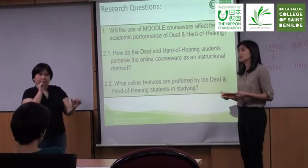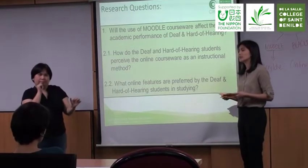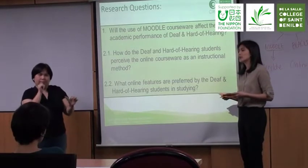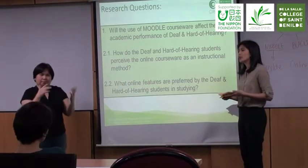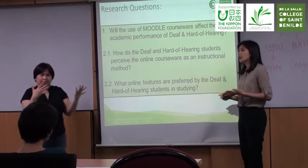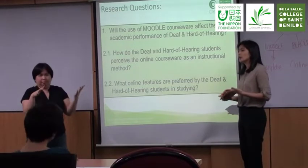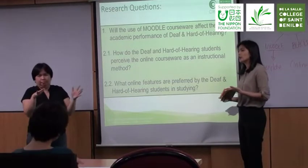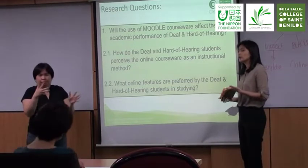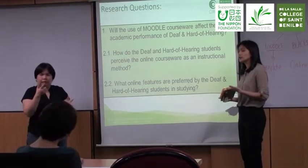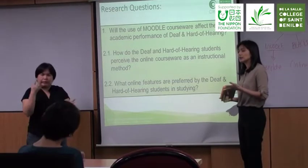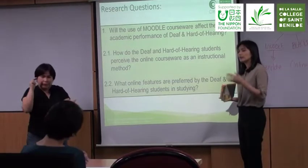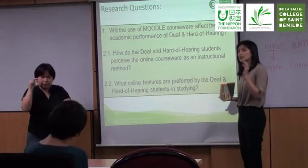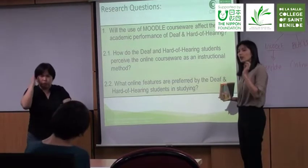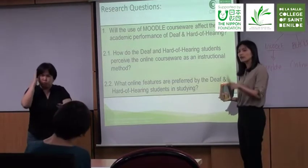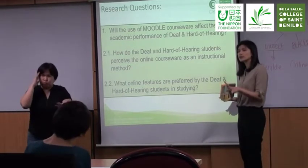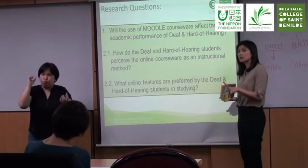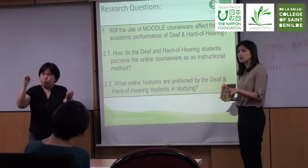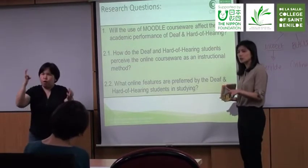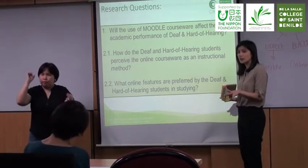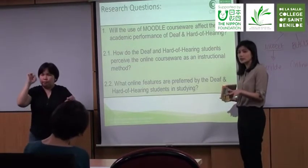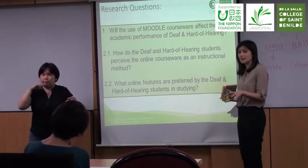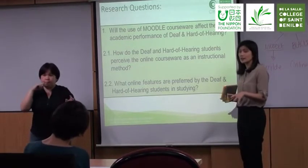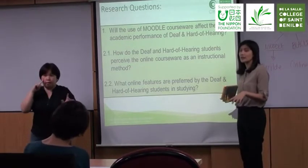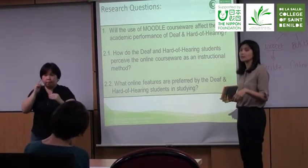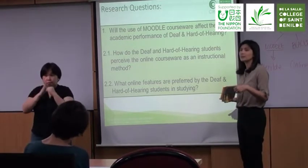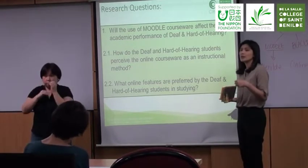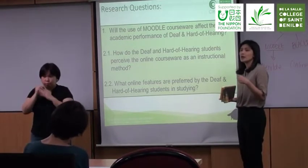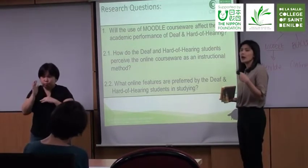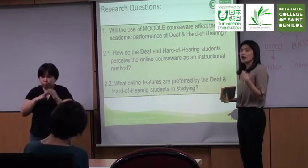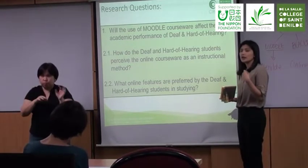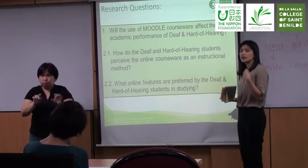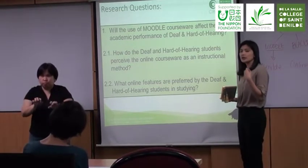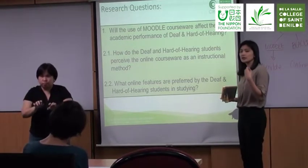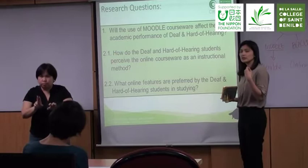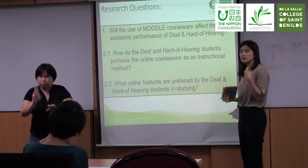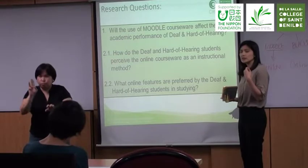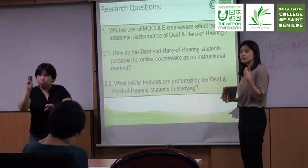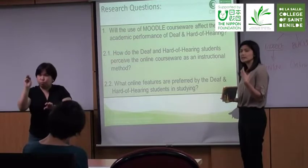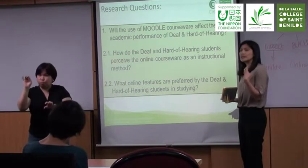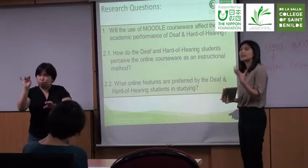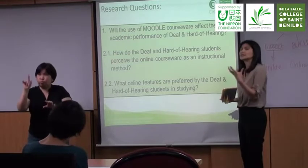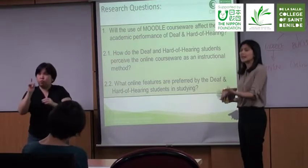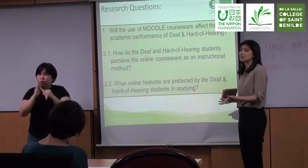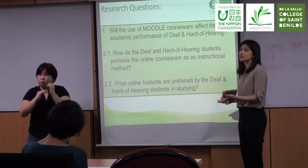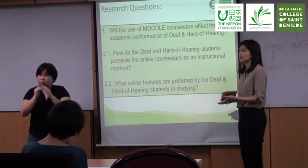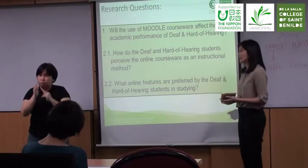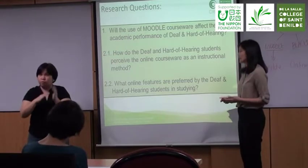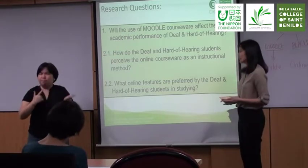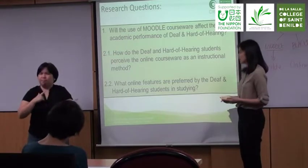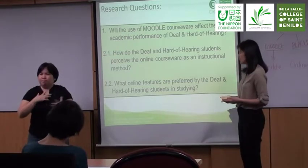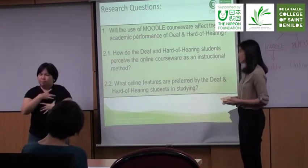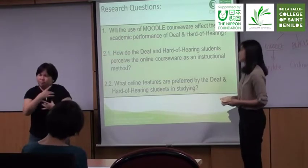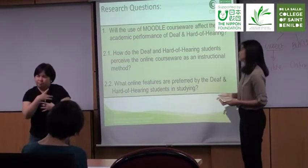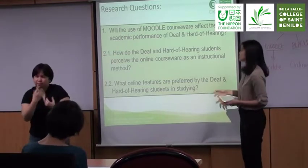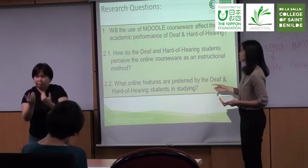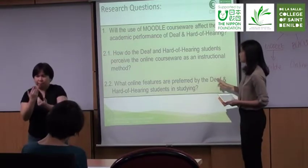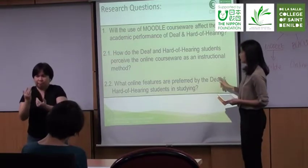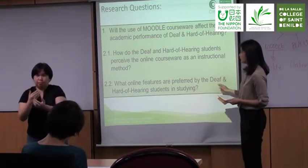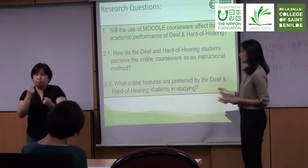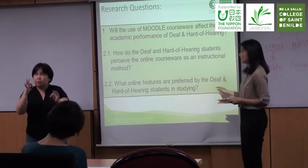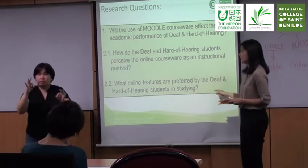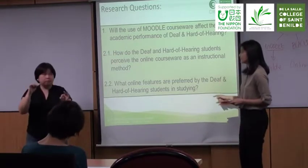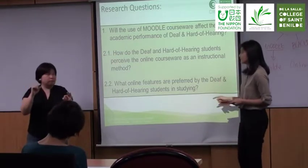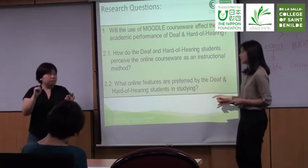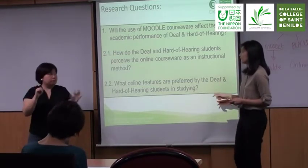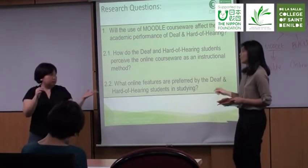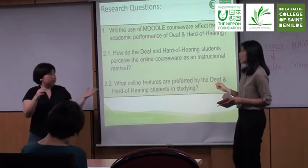that because we all know that if they're comfortable in doing something, they're easily engaged in that activity.